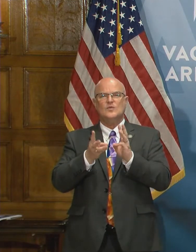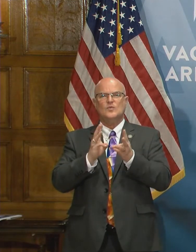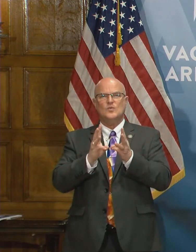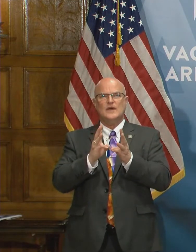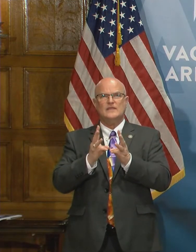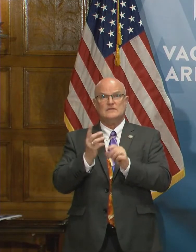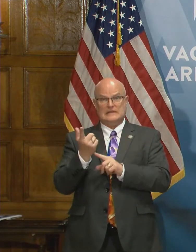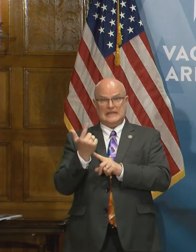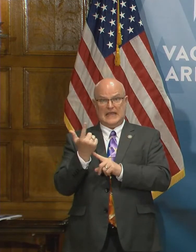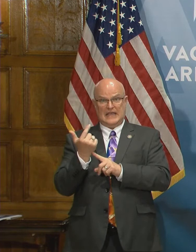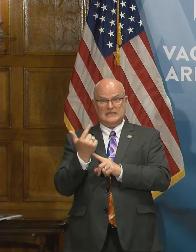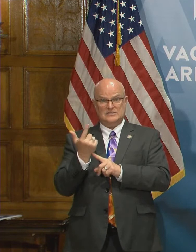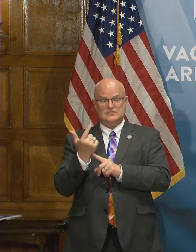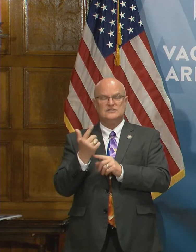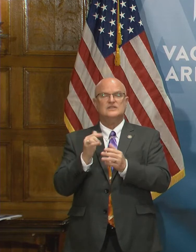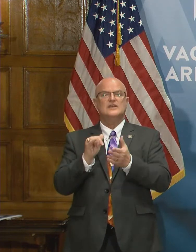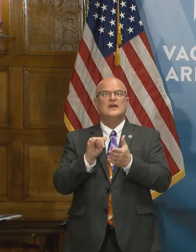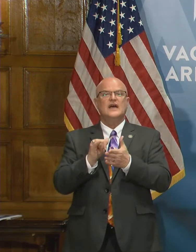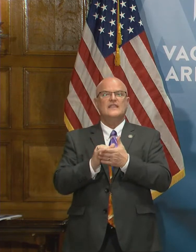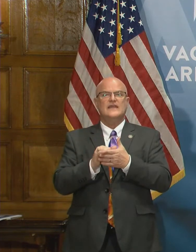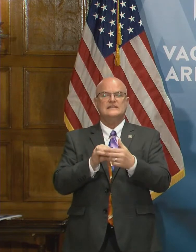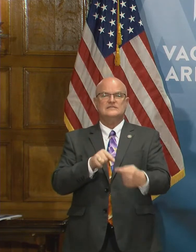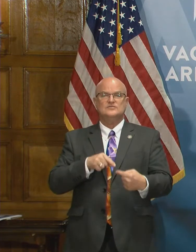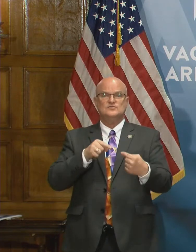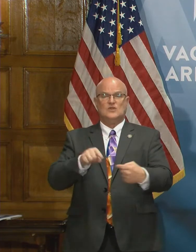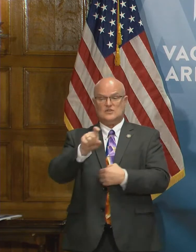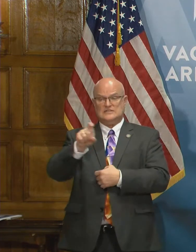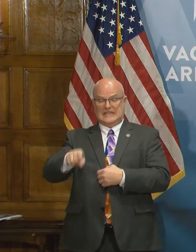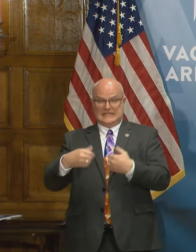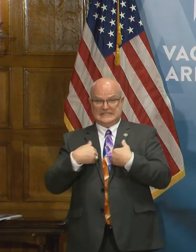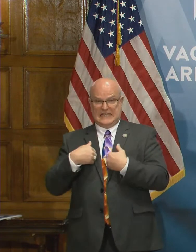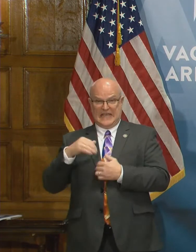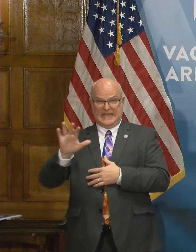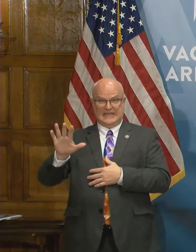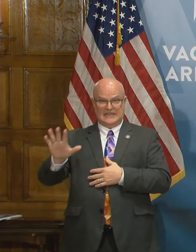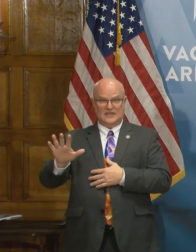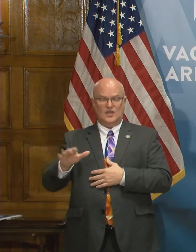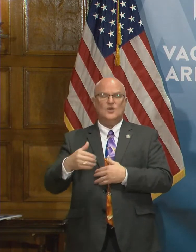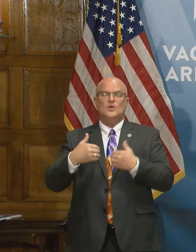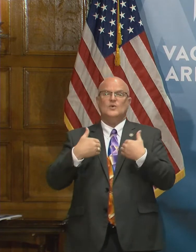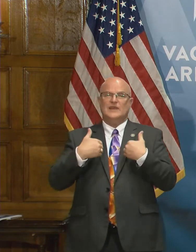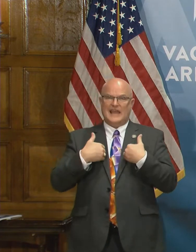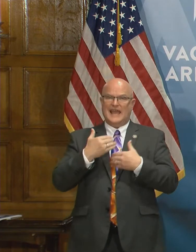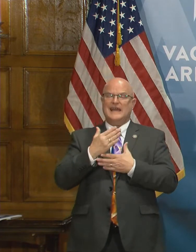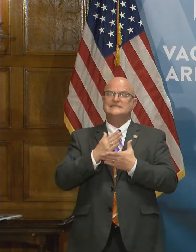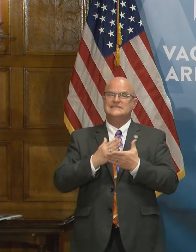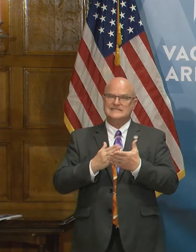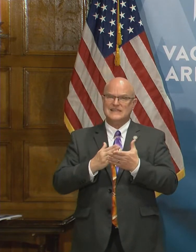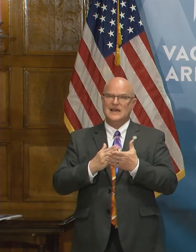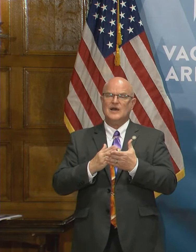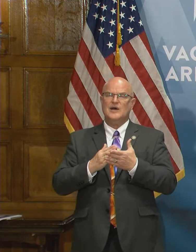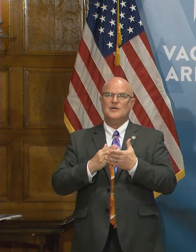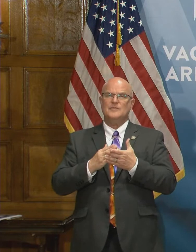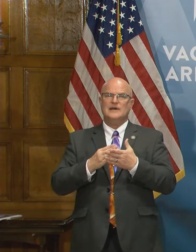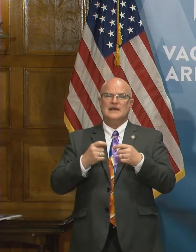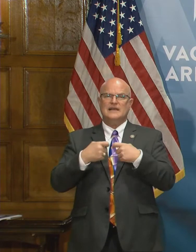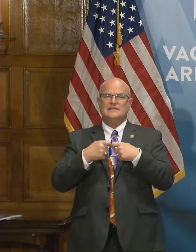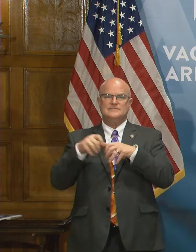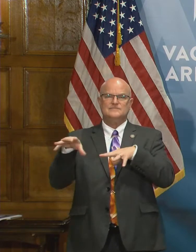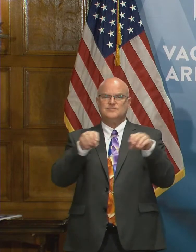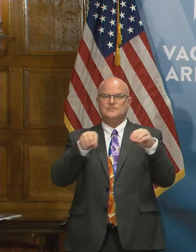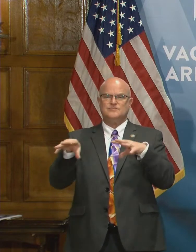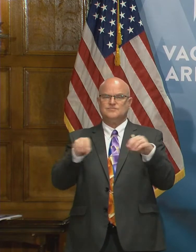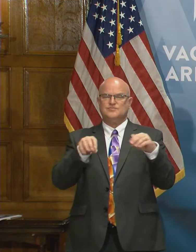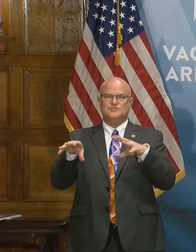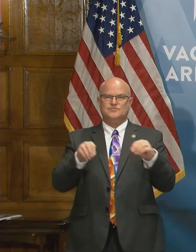of last year, that the struggles that Texas had particularly, we did have some rolling outages here in Arkansas,